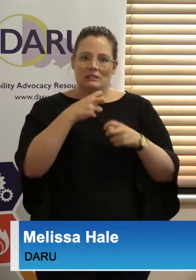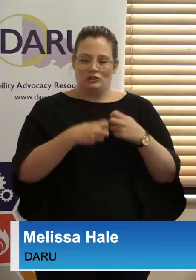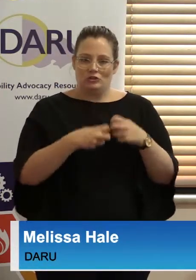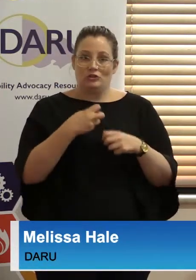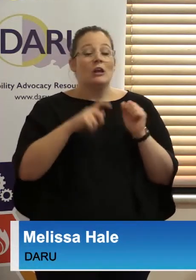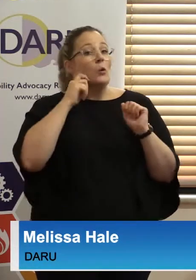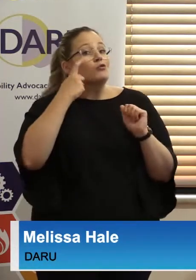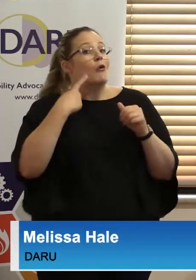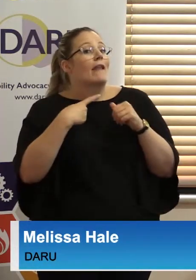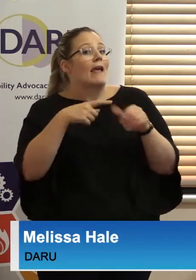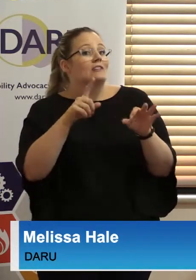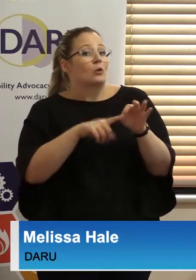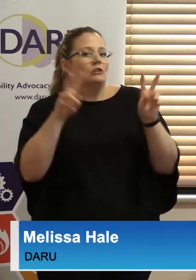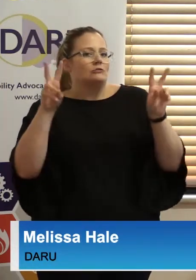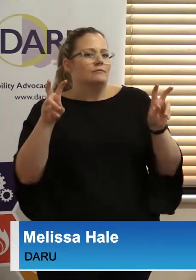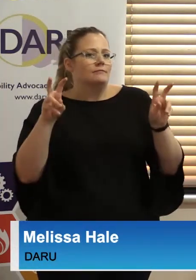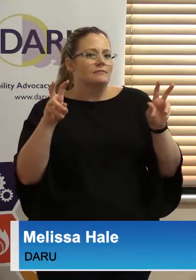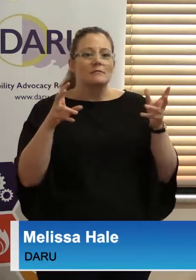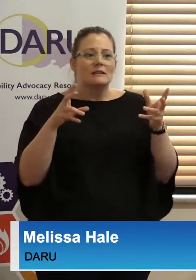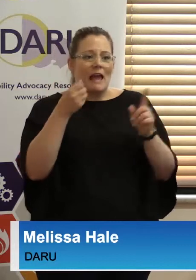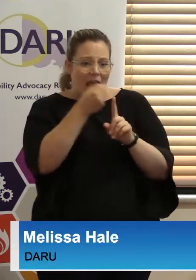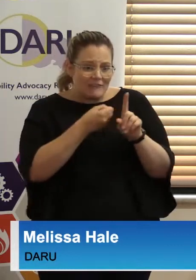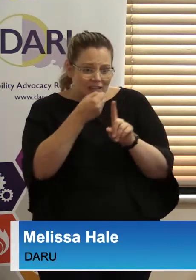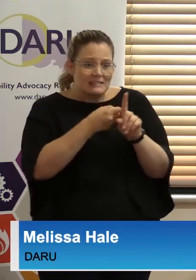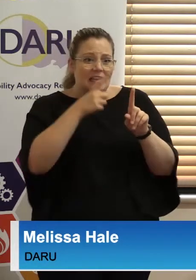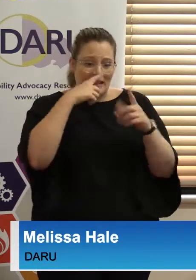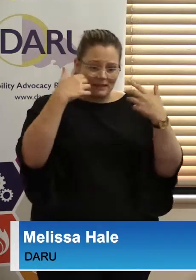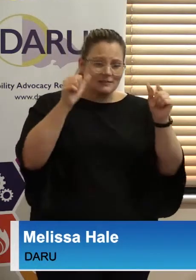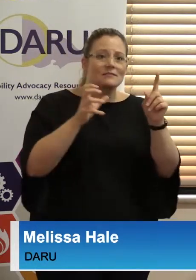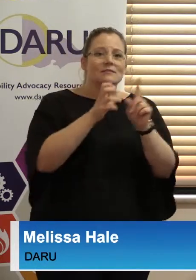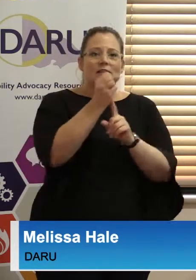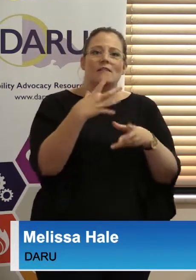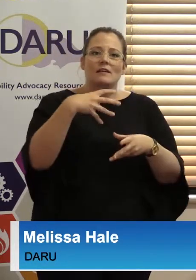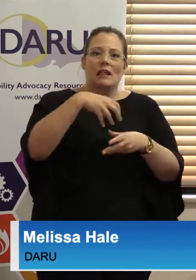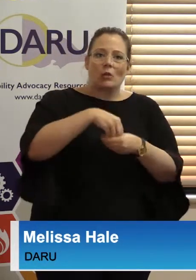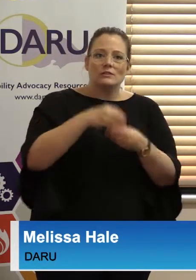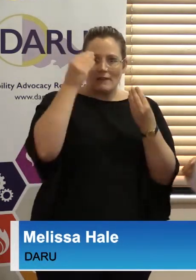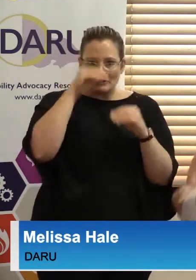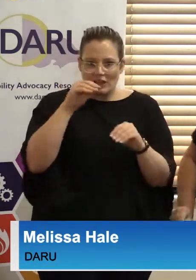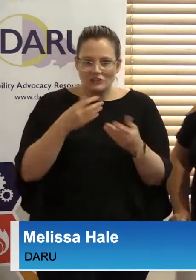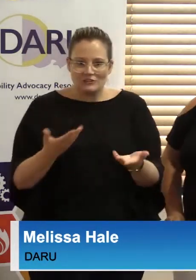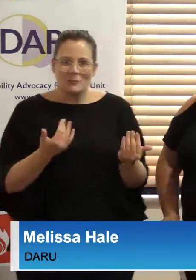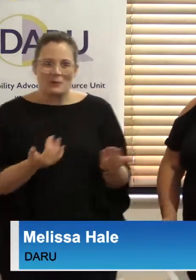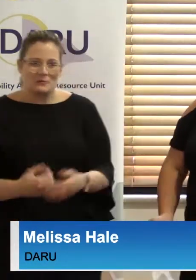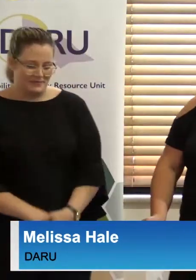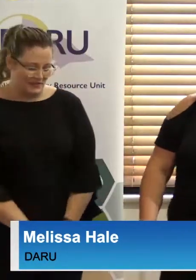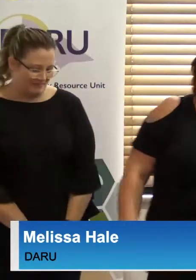can advocacy achieve in our quest for inclusive education? Please welcome Julie.